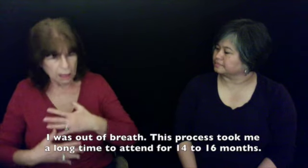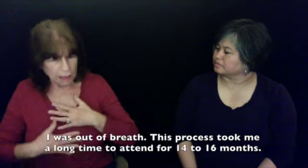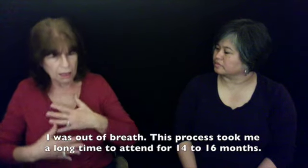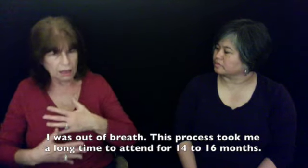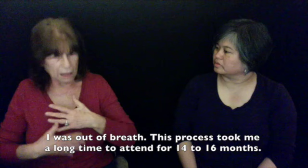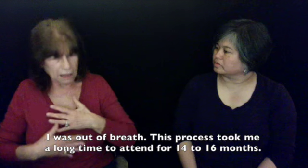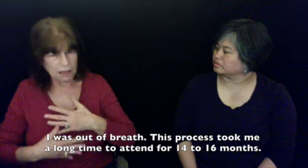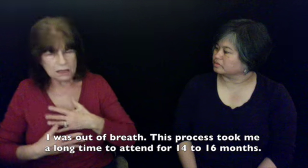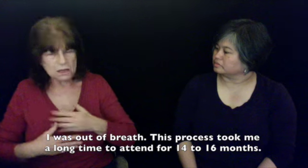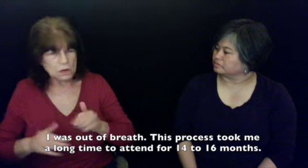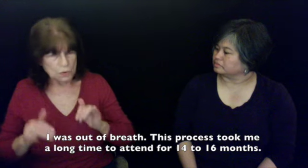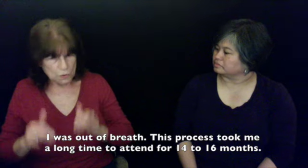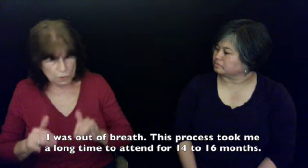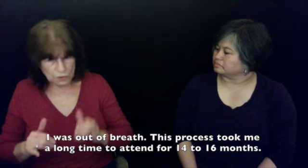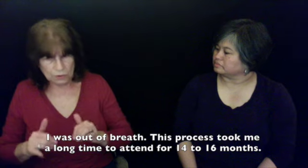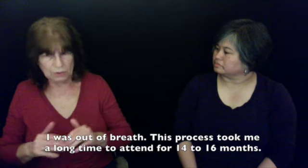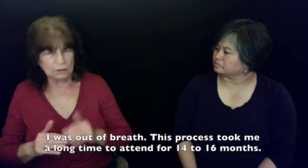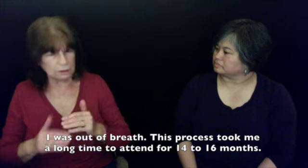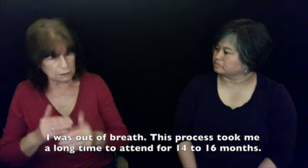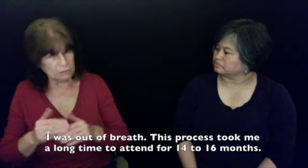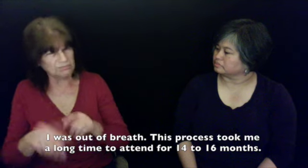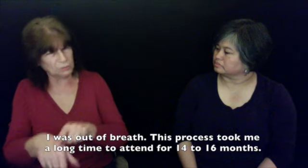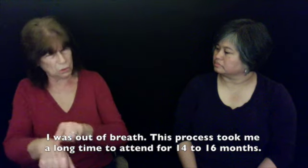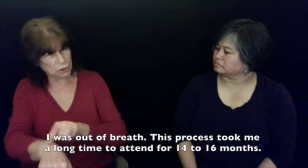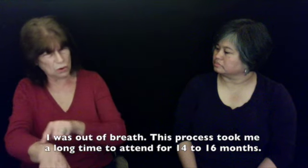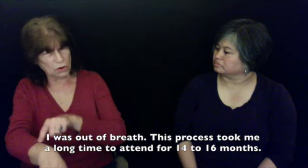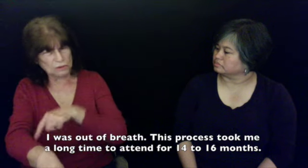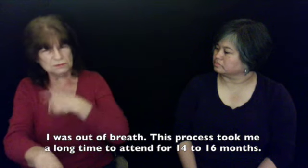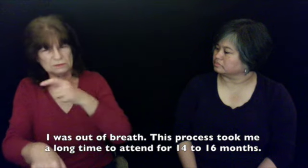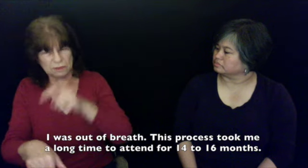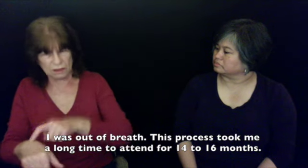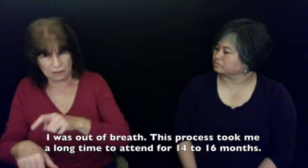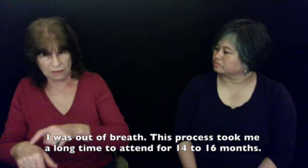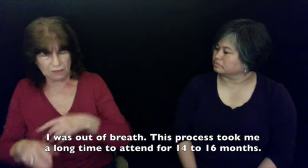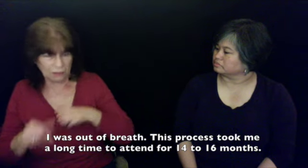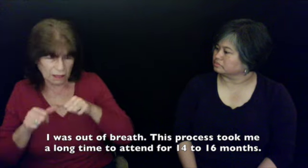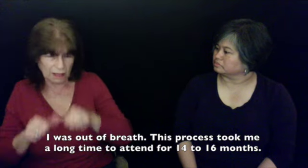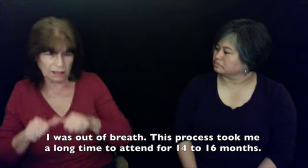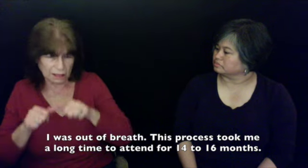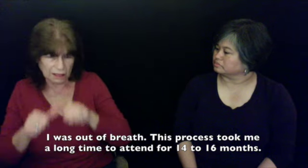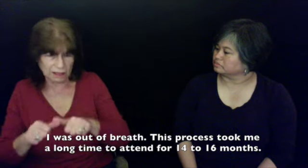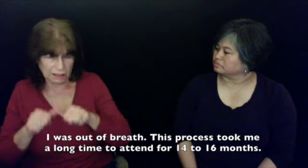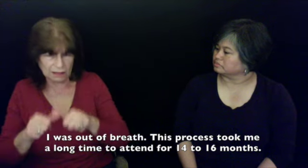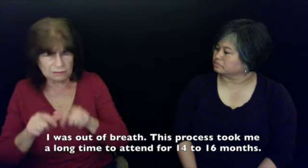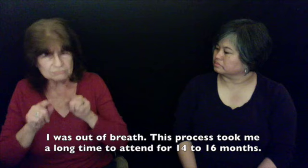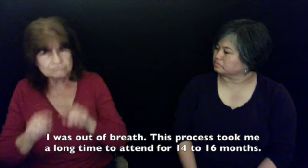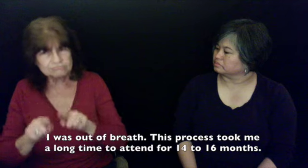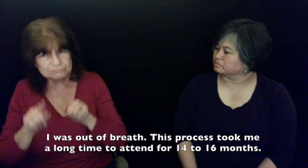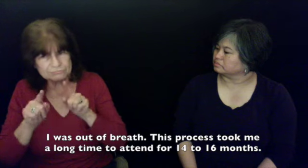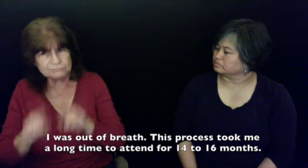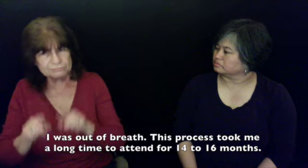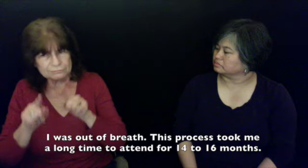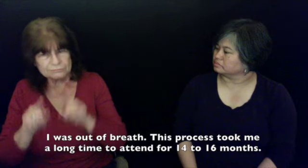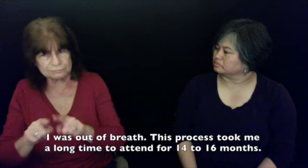I was out of breath. The process took me a long time to attend to, for 14 to 16 months.